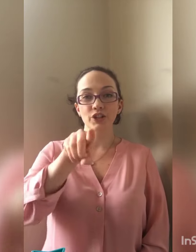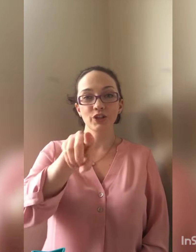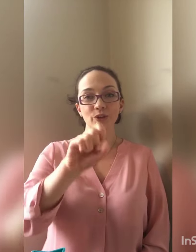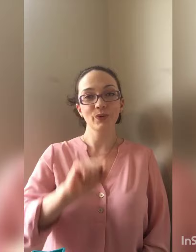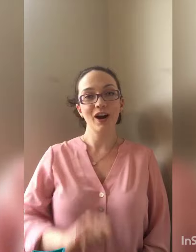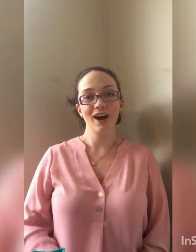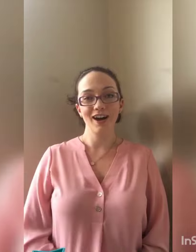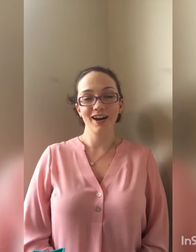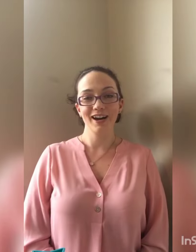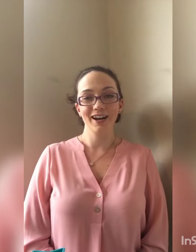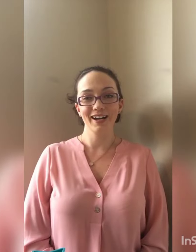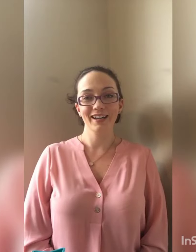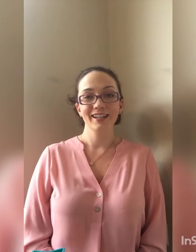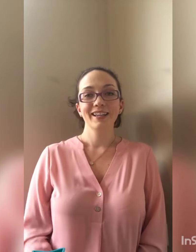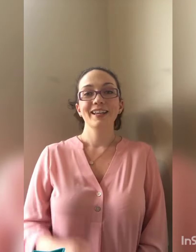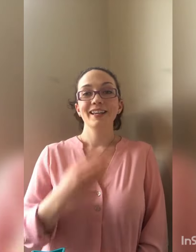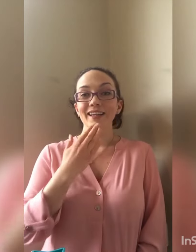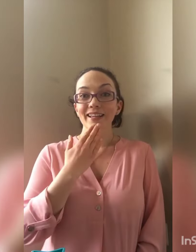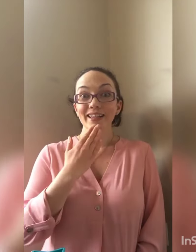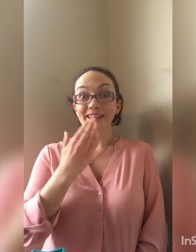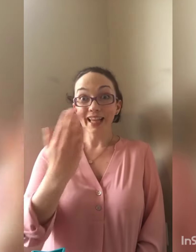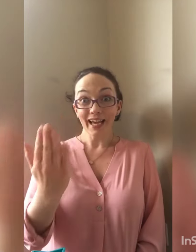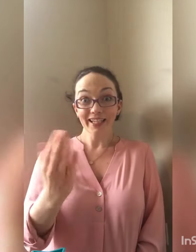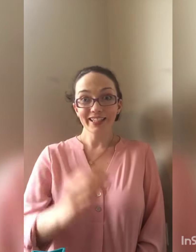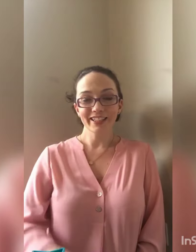you are. Thank you